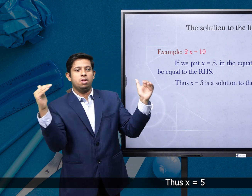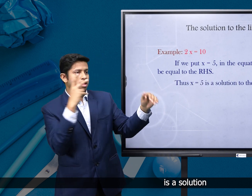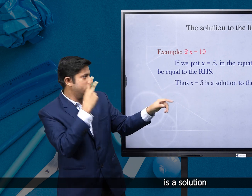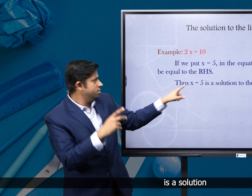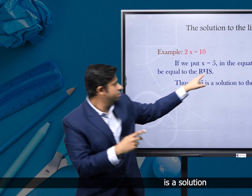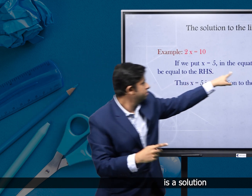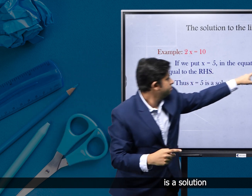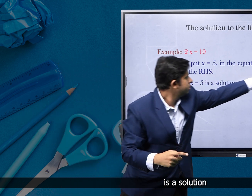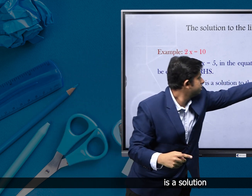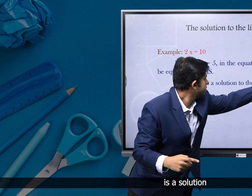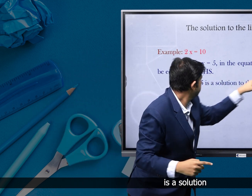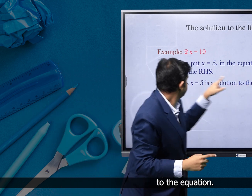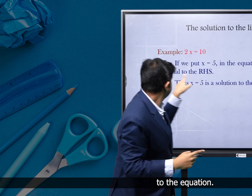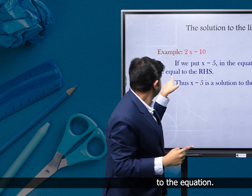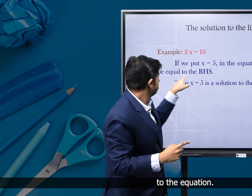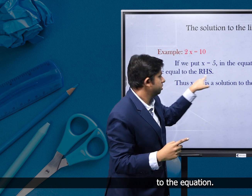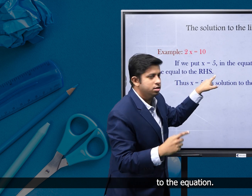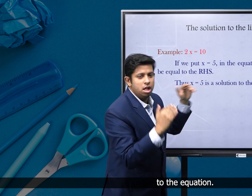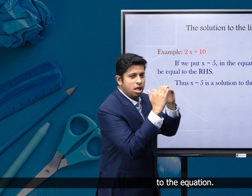is a solution to the equation.